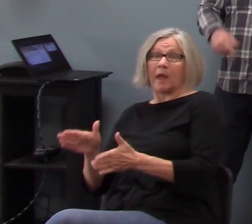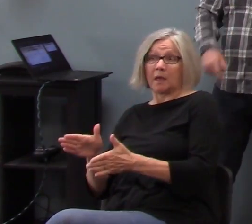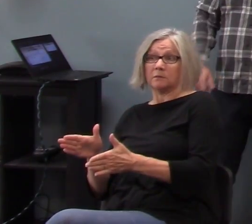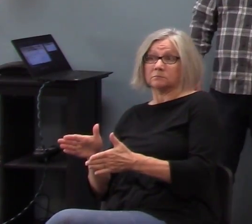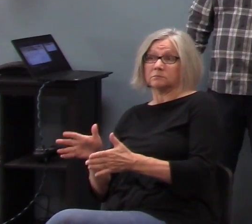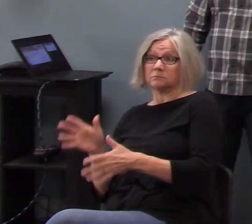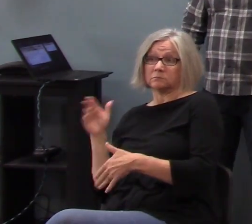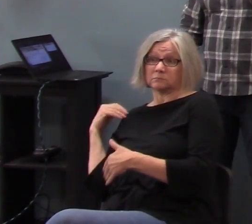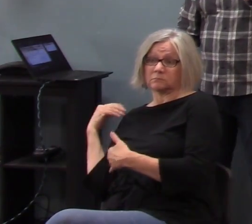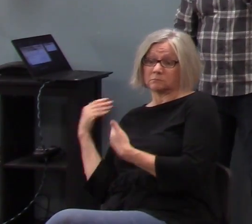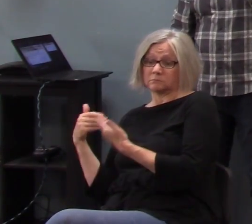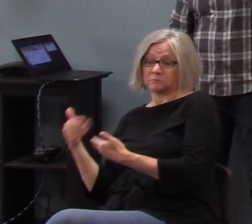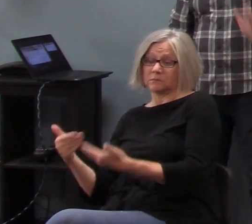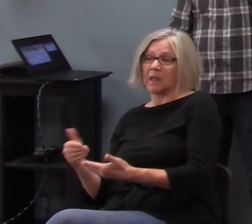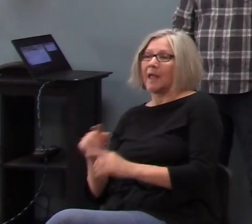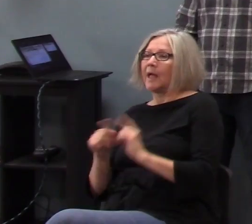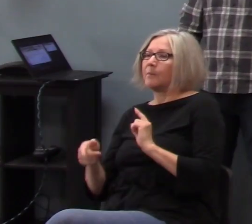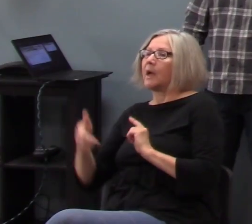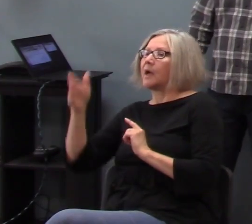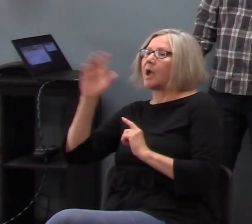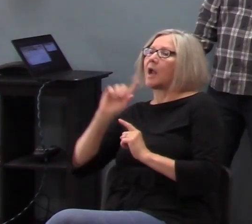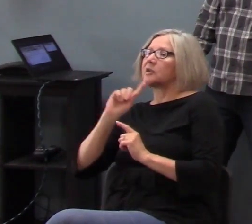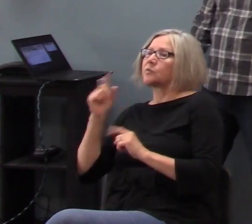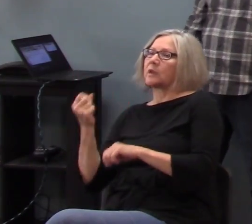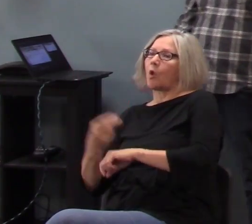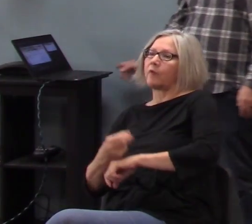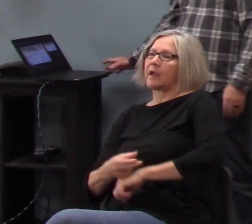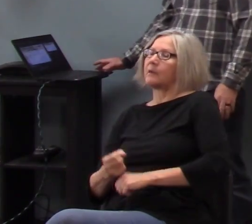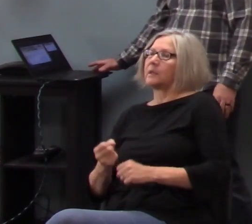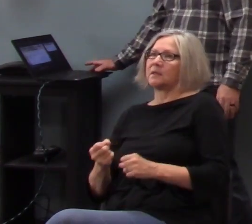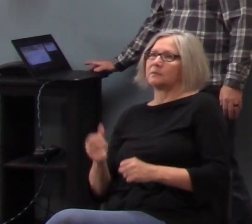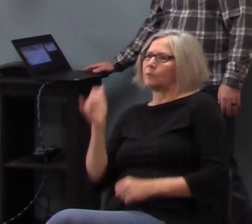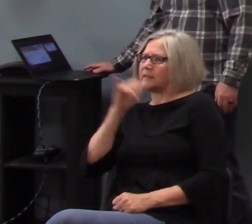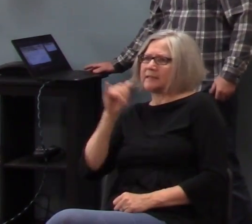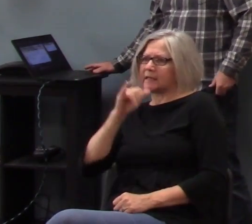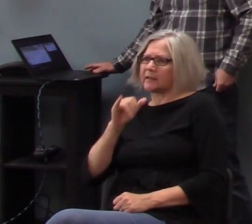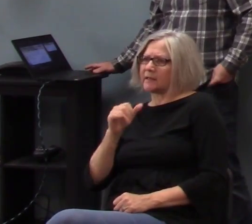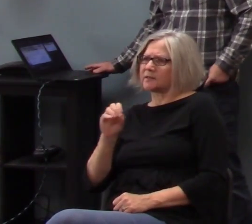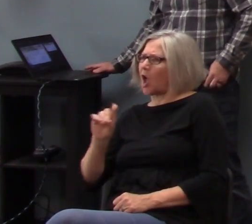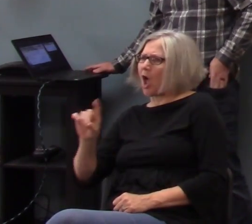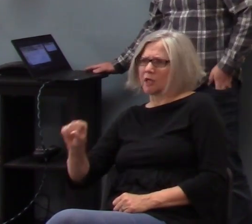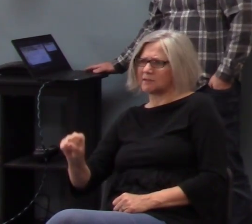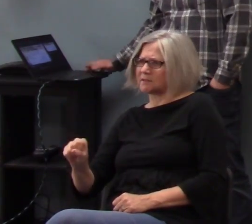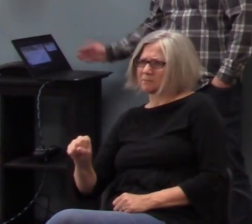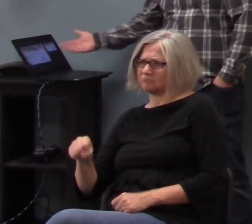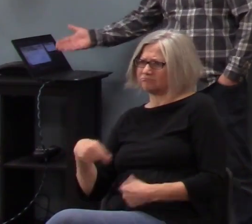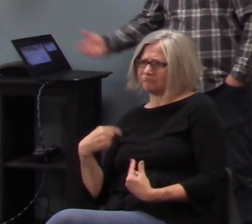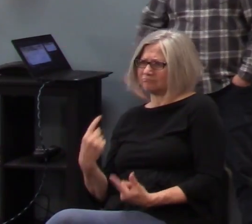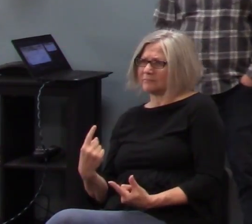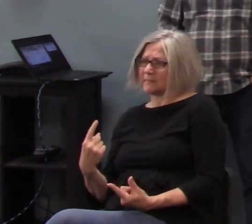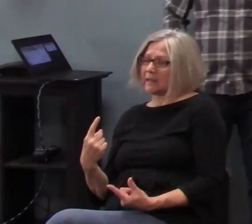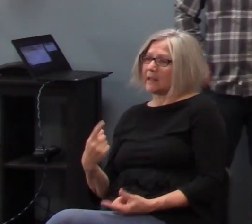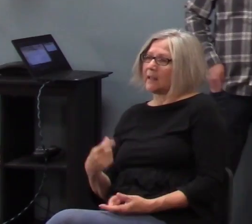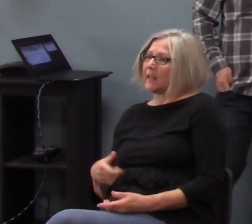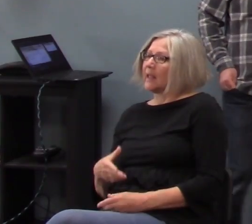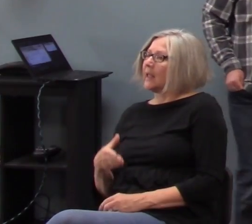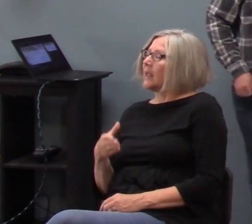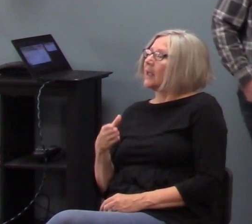either way, like, he's overcoming ridiculous odds all the time. And so it's there. And he's not sustainer